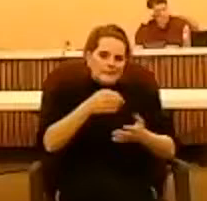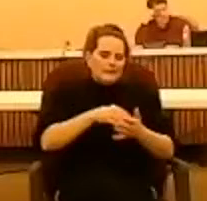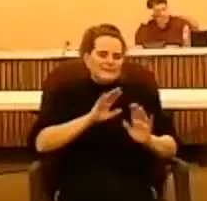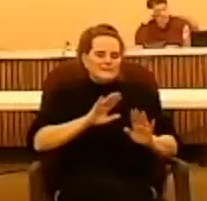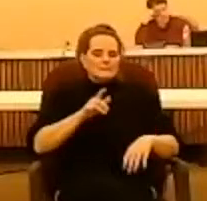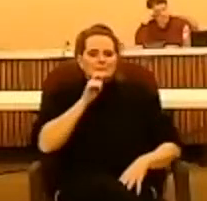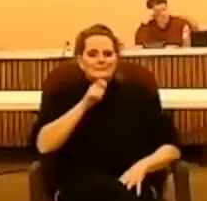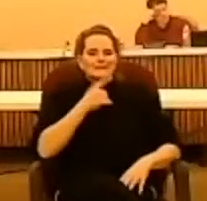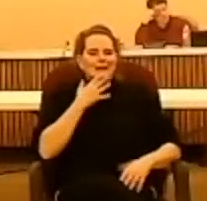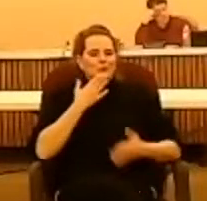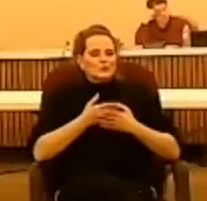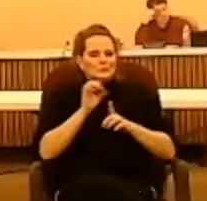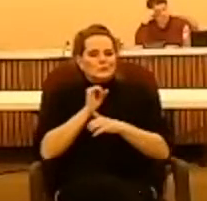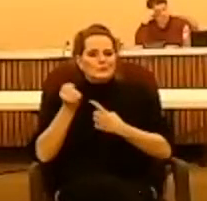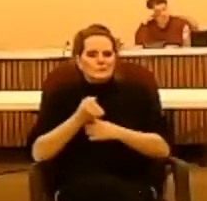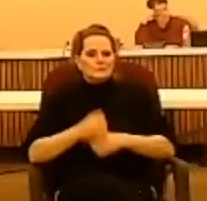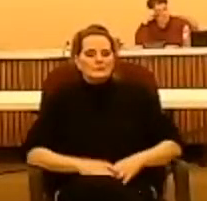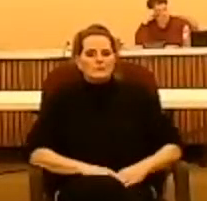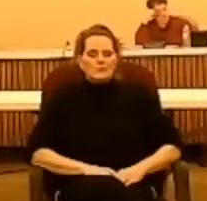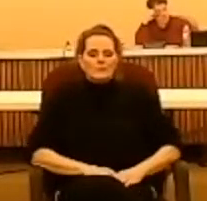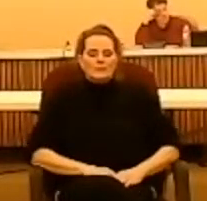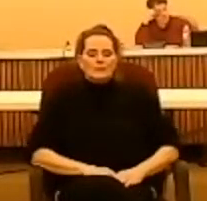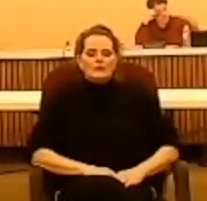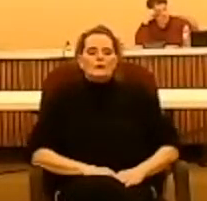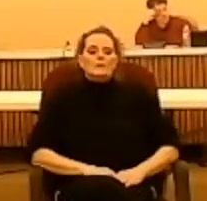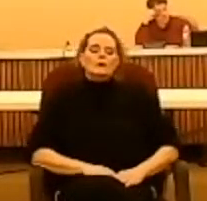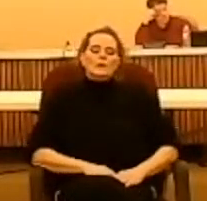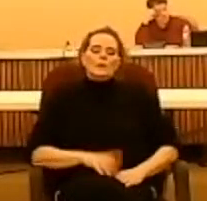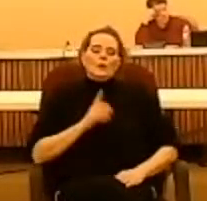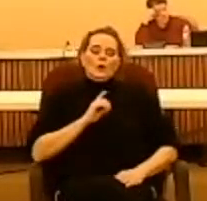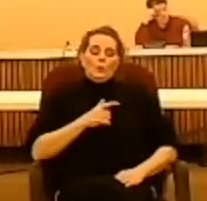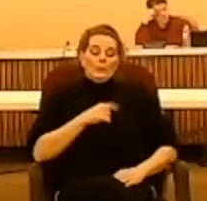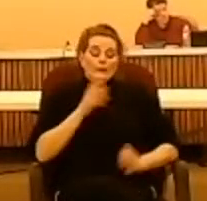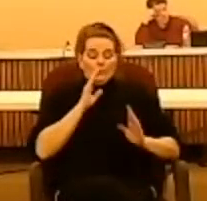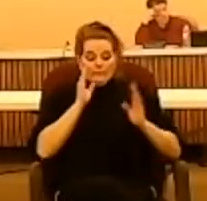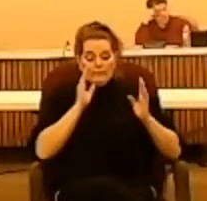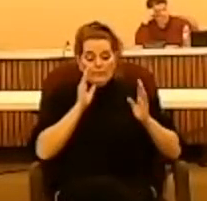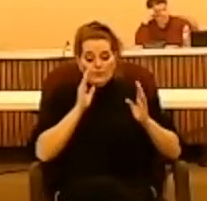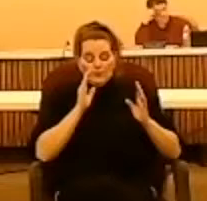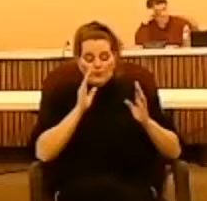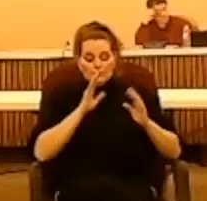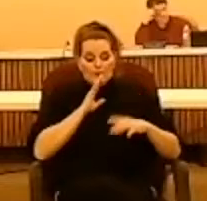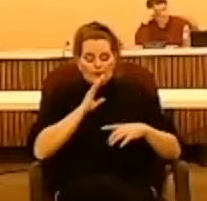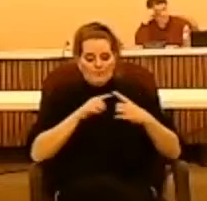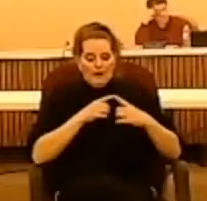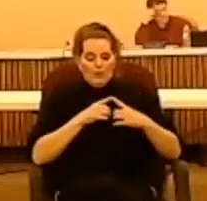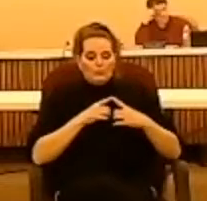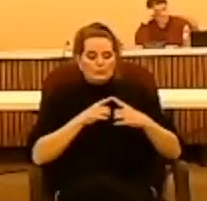were looking at it with the facilities and grounds folks, the